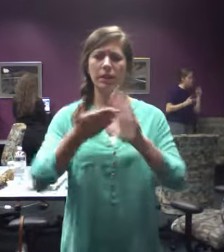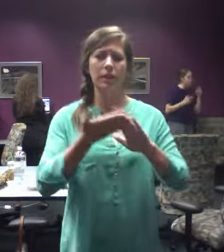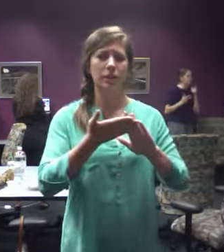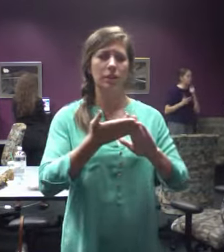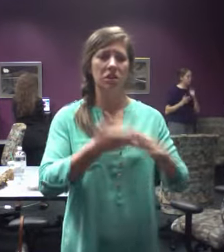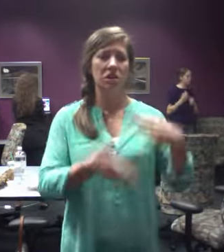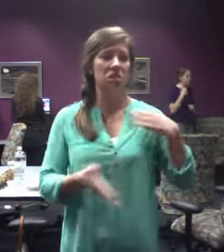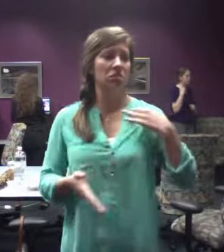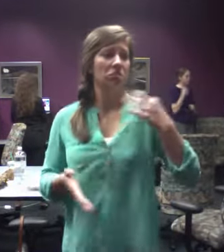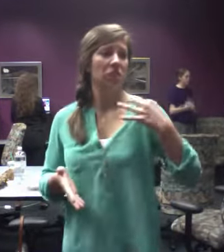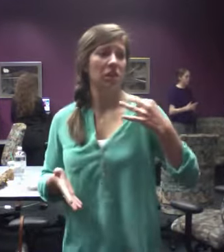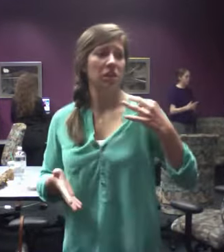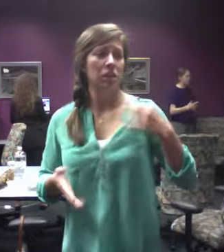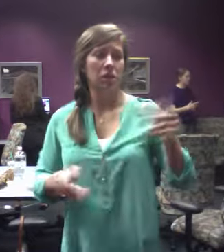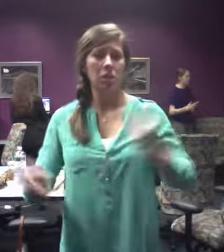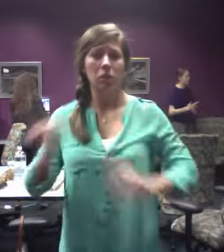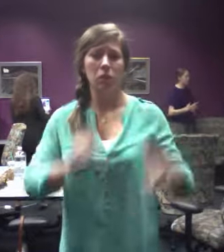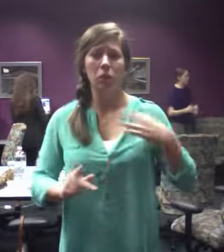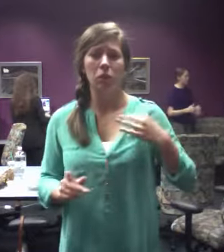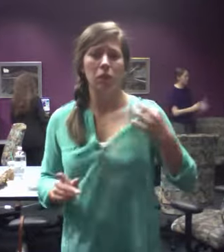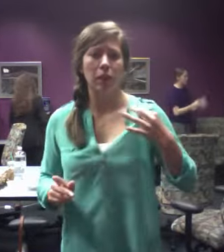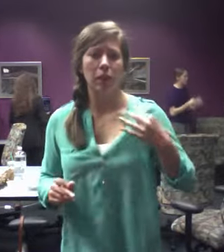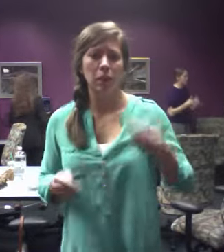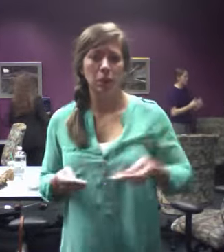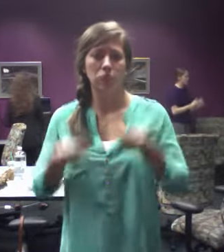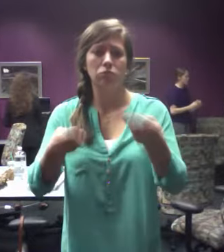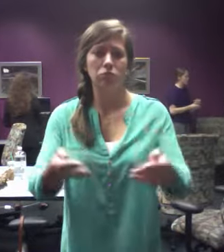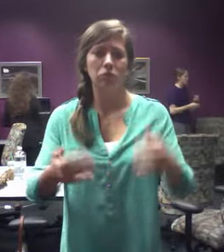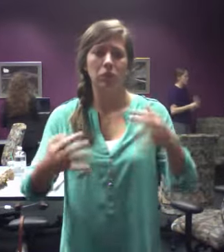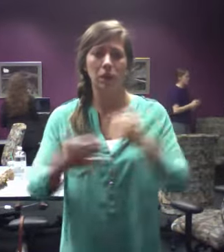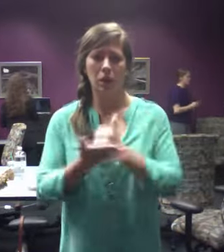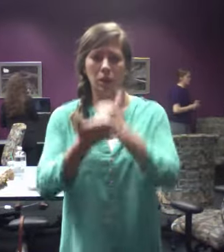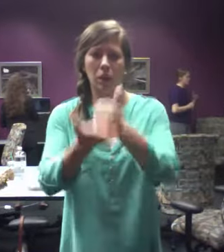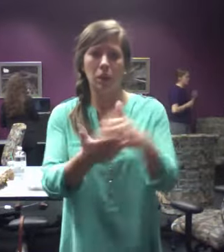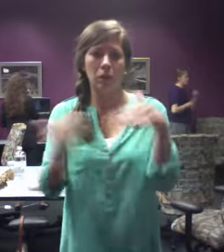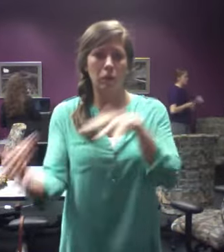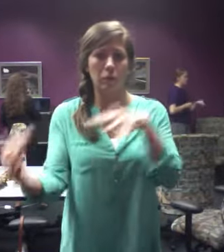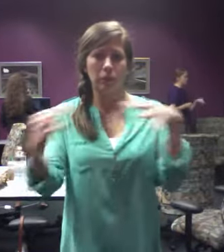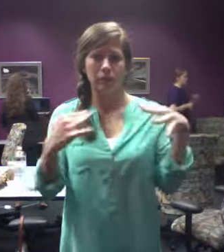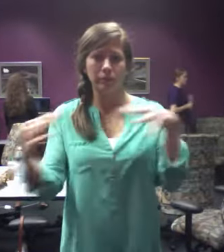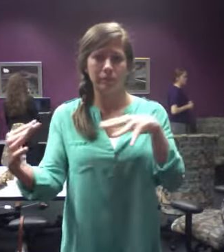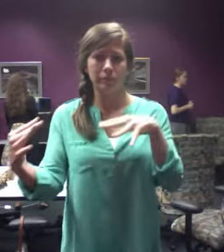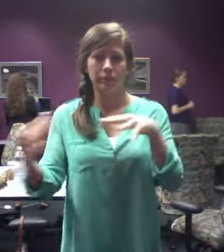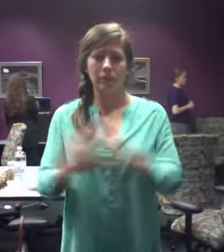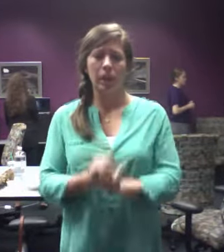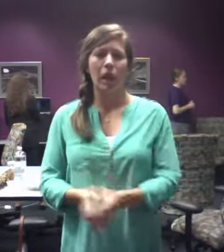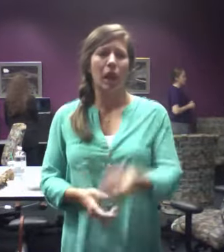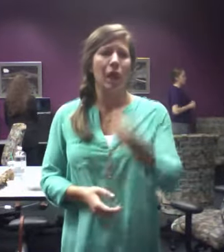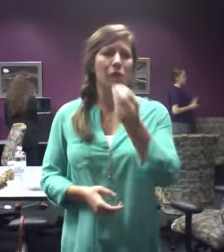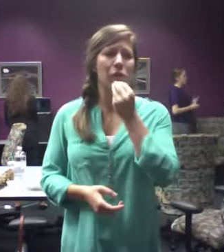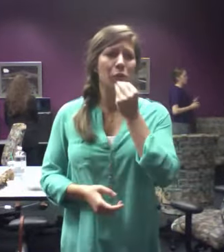lacked supplies. They didn't have enough money coming in to keep them with food and ammunition. And also there was a lack of